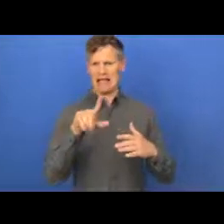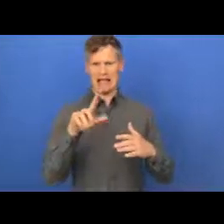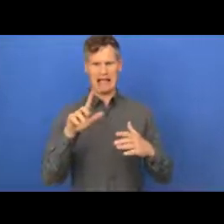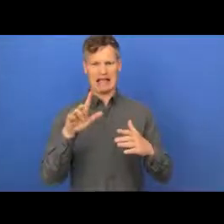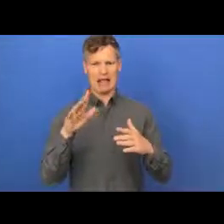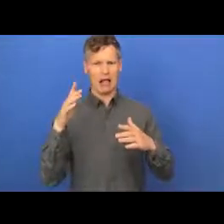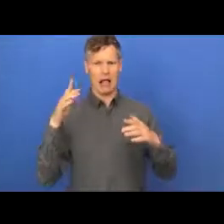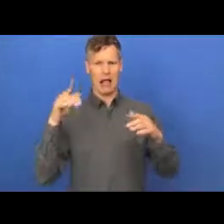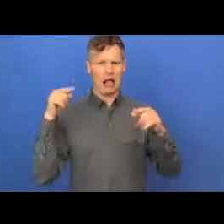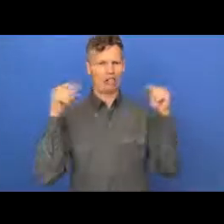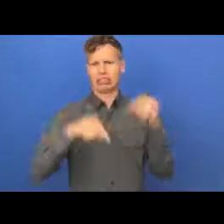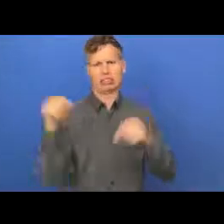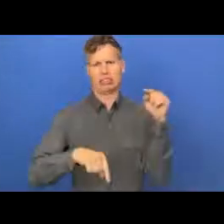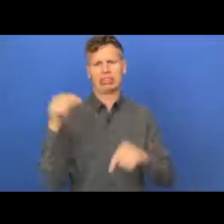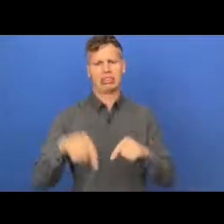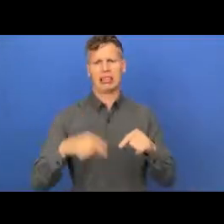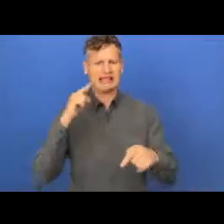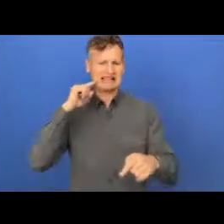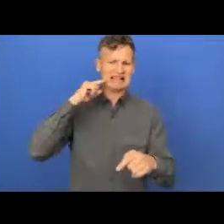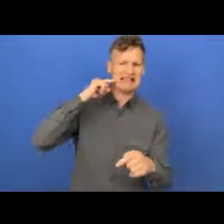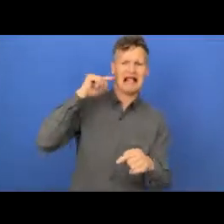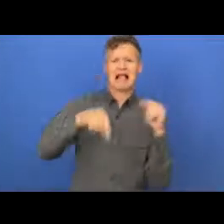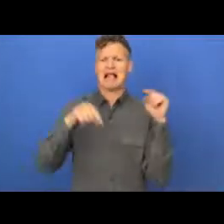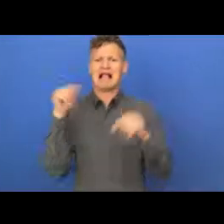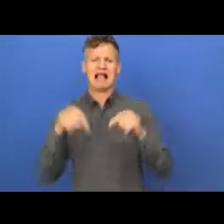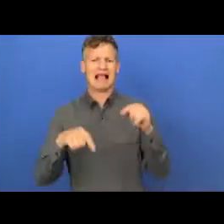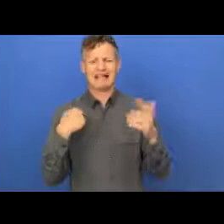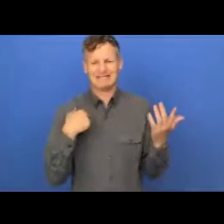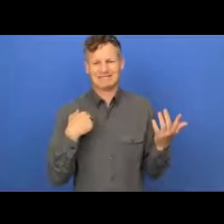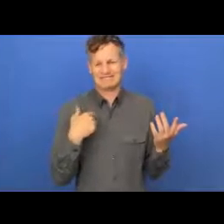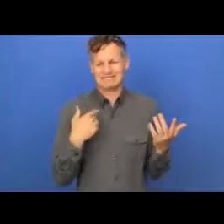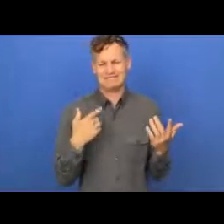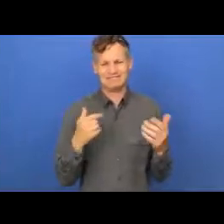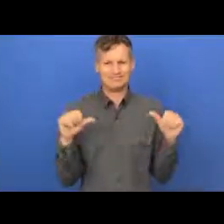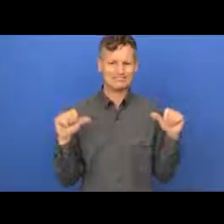attributes for all the children.